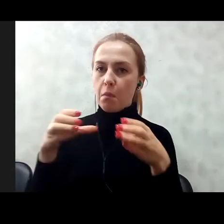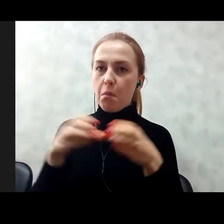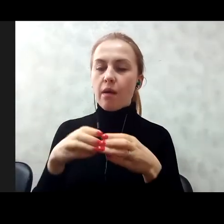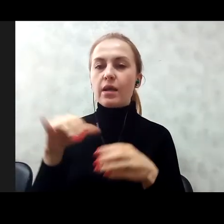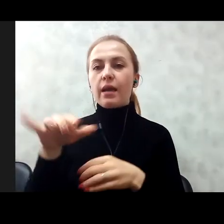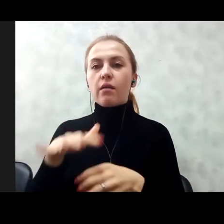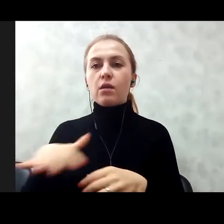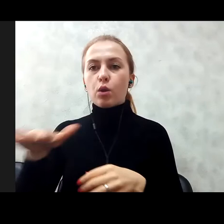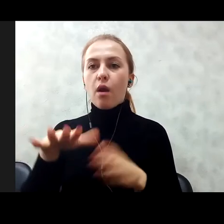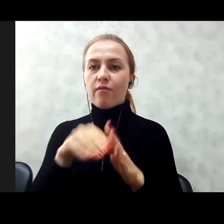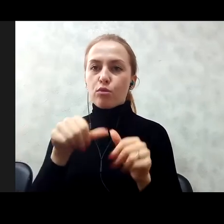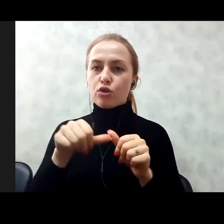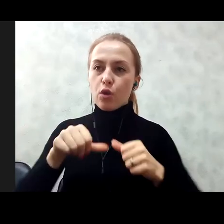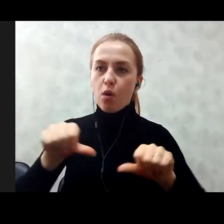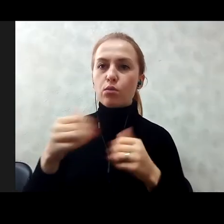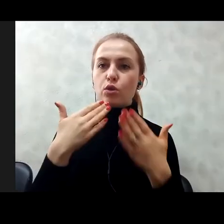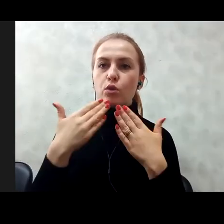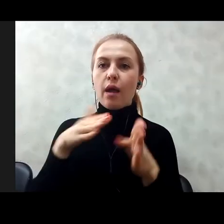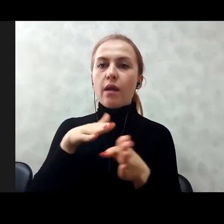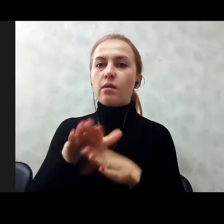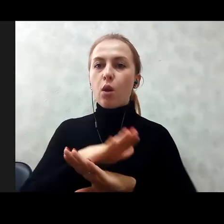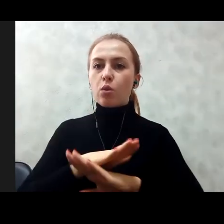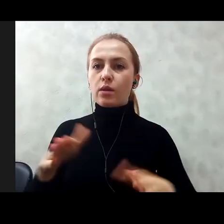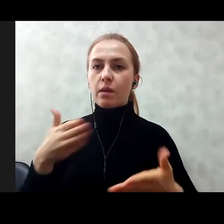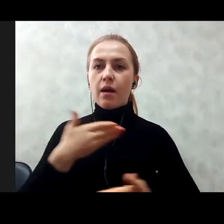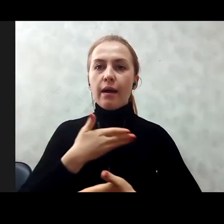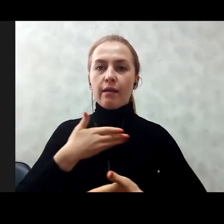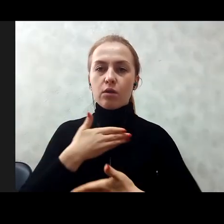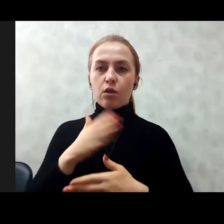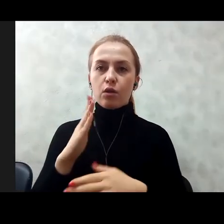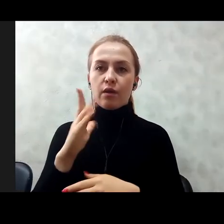and really we saw a lot of creative efforts,